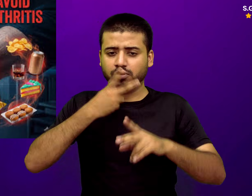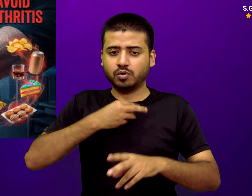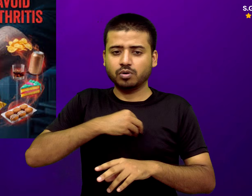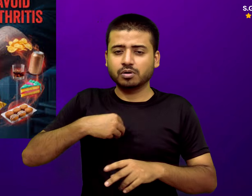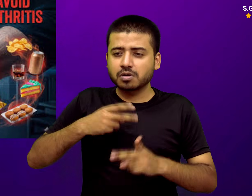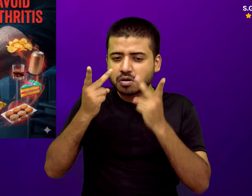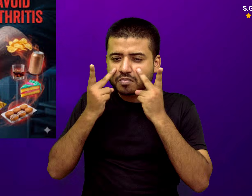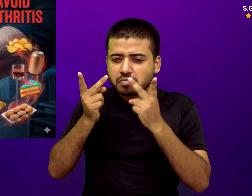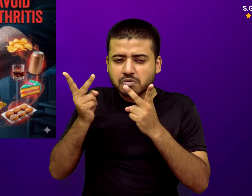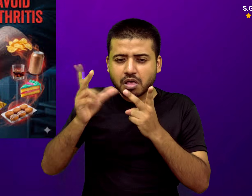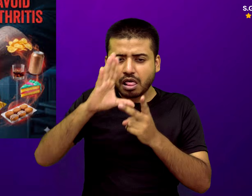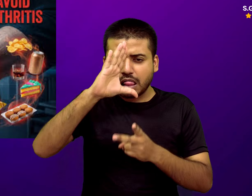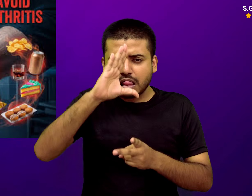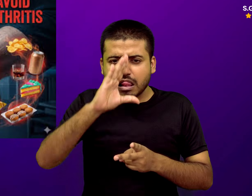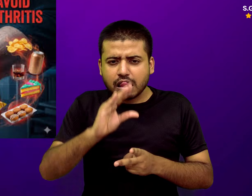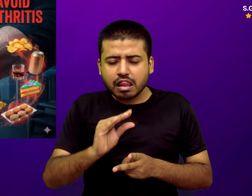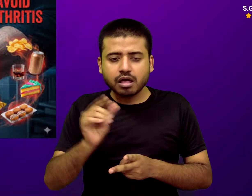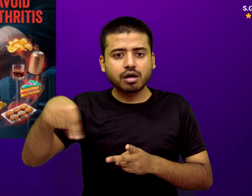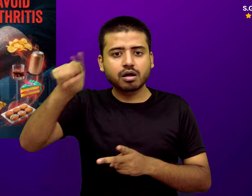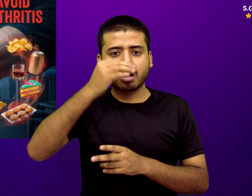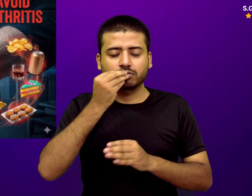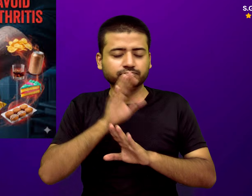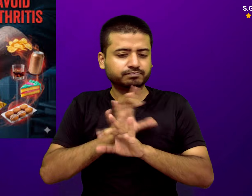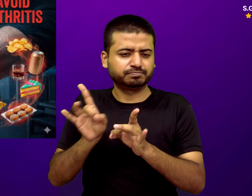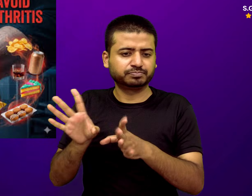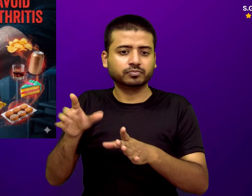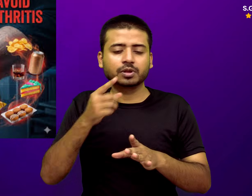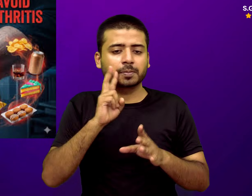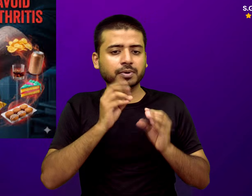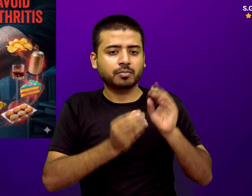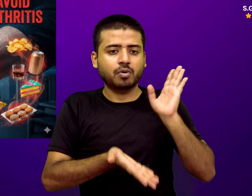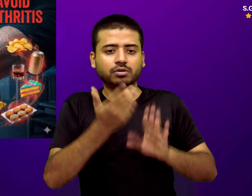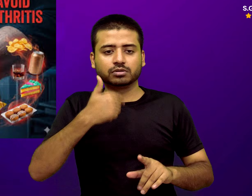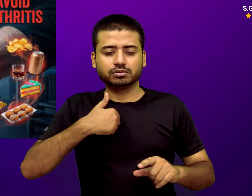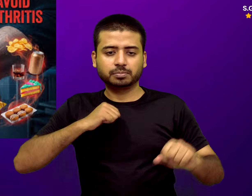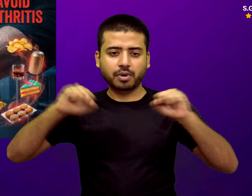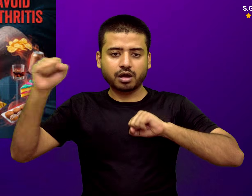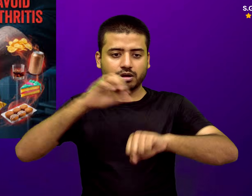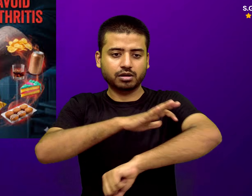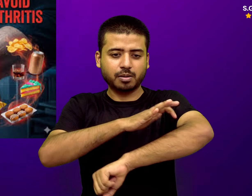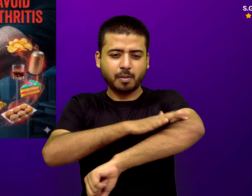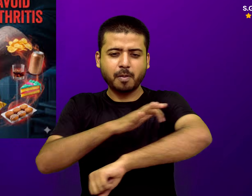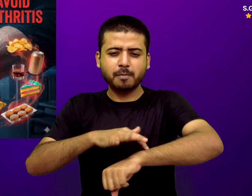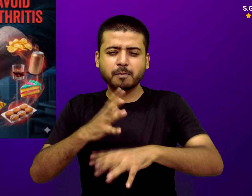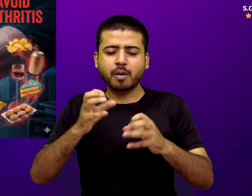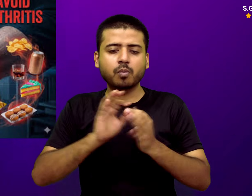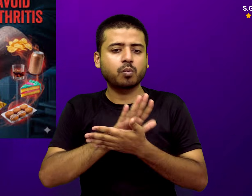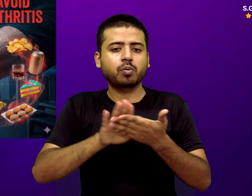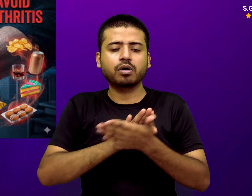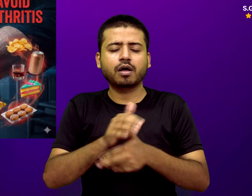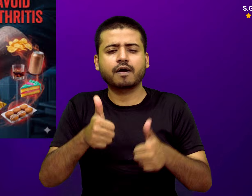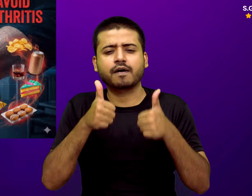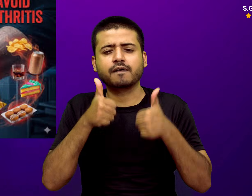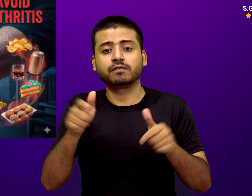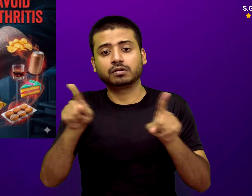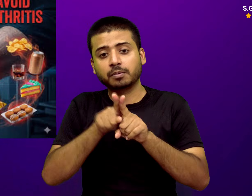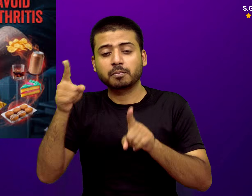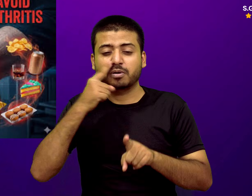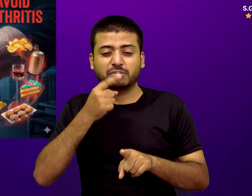it empowers you to make small, sustainable nutrition changes that can dramatically improve your daily comfort and long-term mobility.